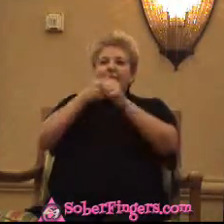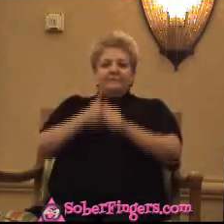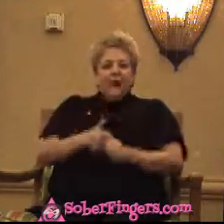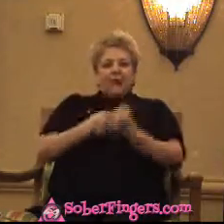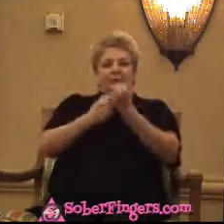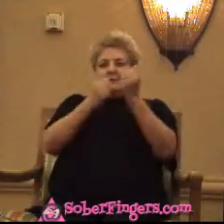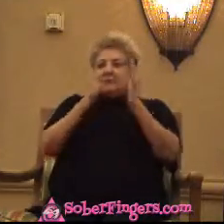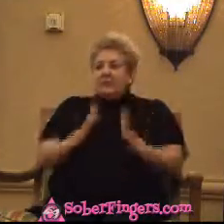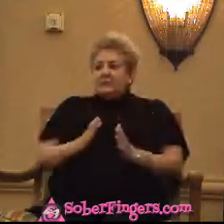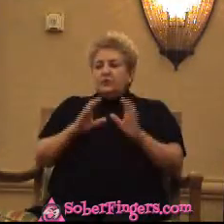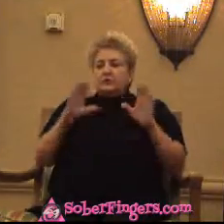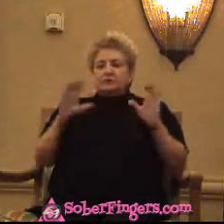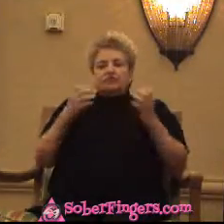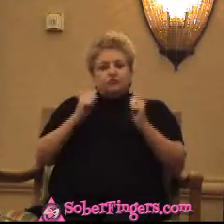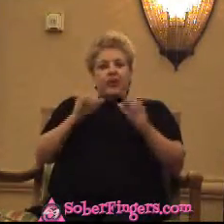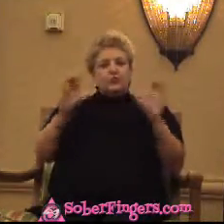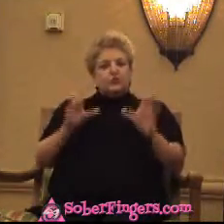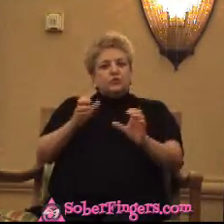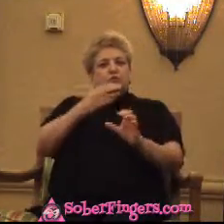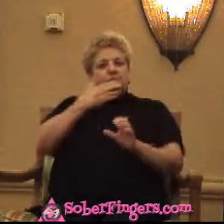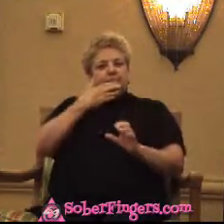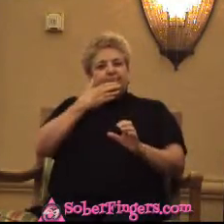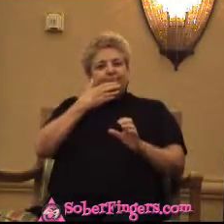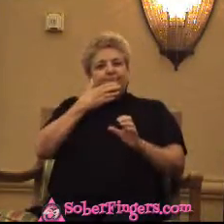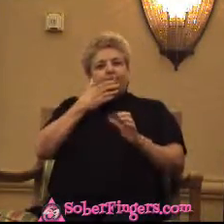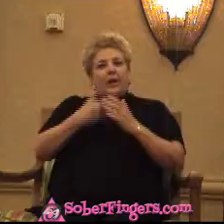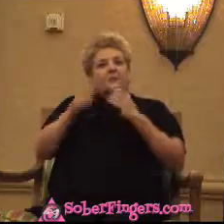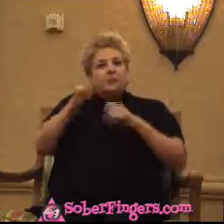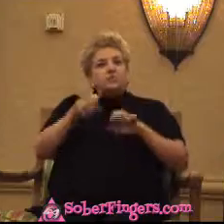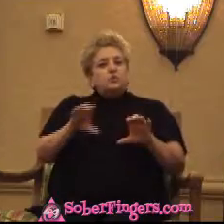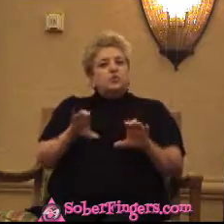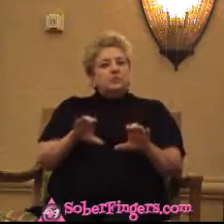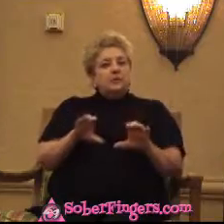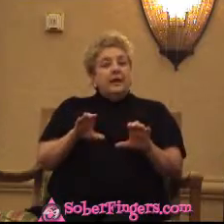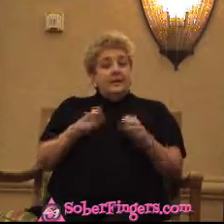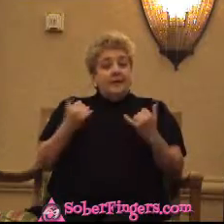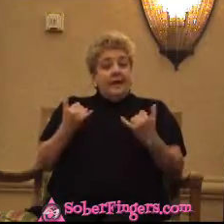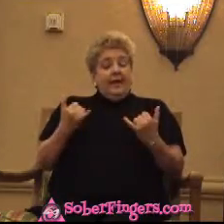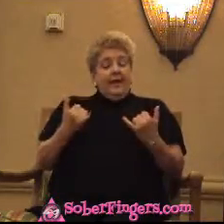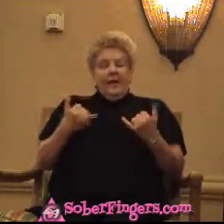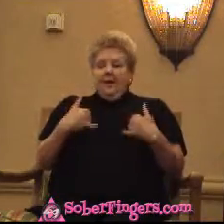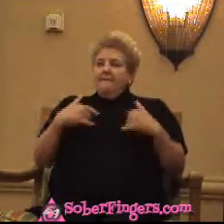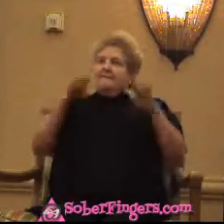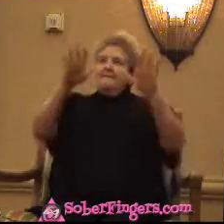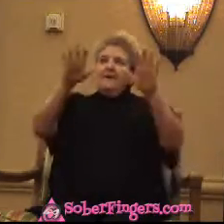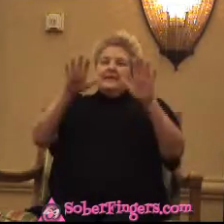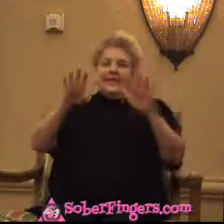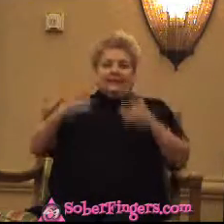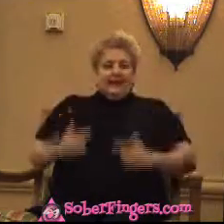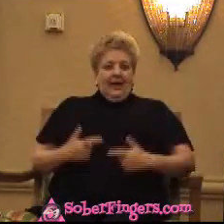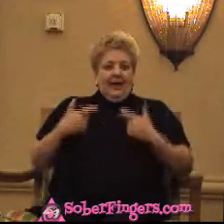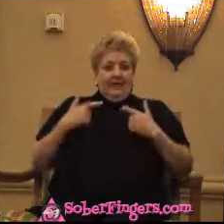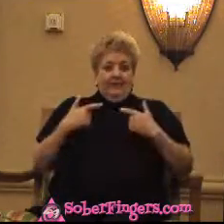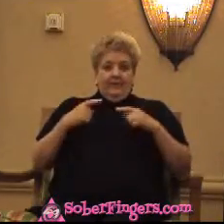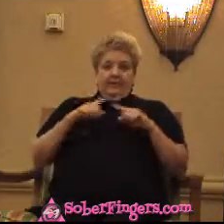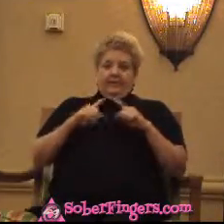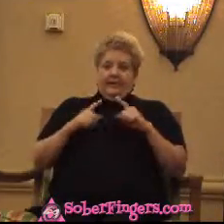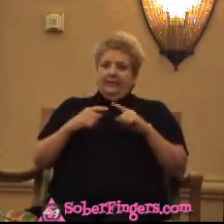supposed to be doing. And I have a fantastic life today because of that. But let me tell you about how I screwed it up in the first place.